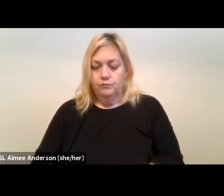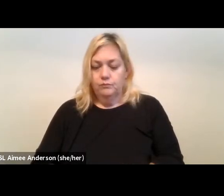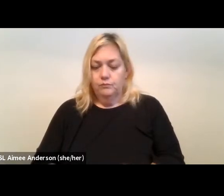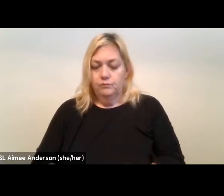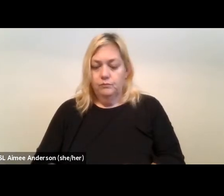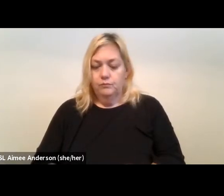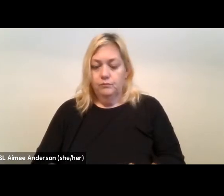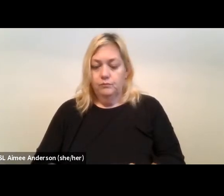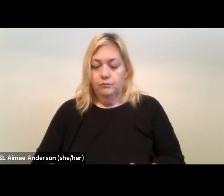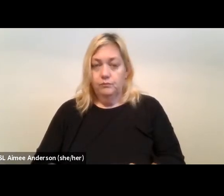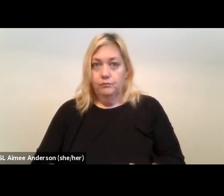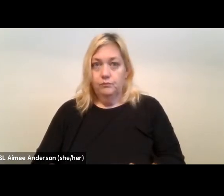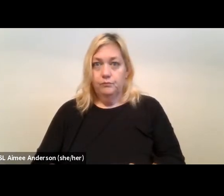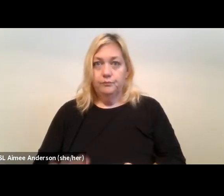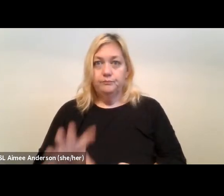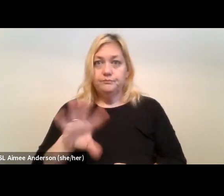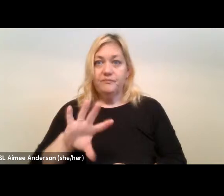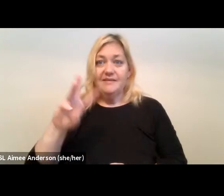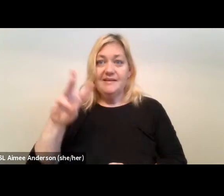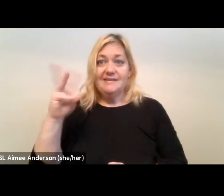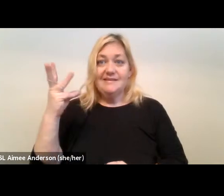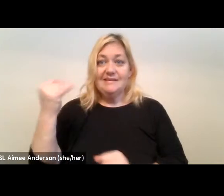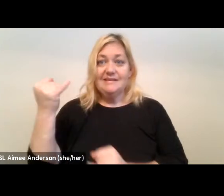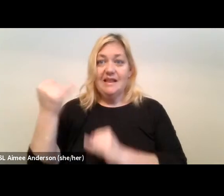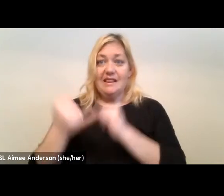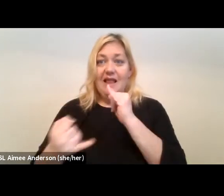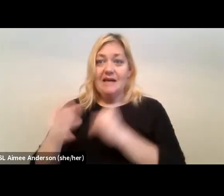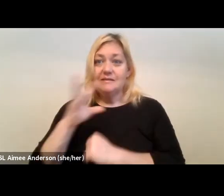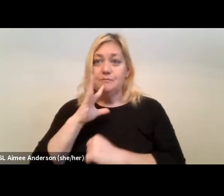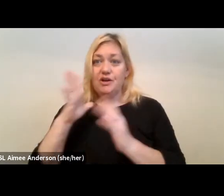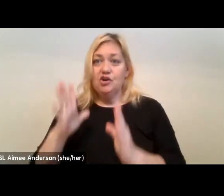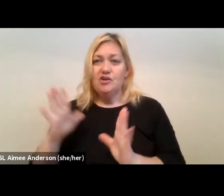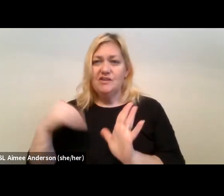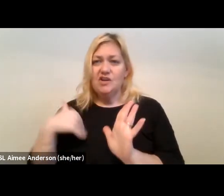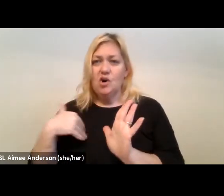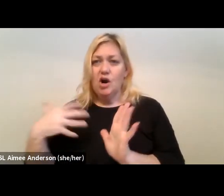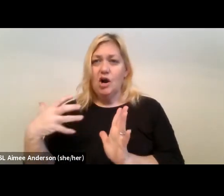We have the 6th and last speaker. Is there a con speaker on this?